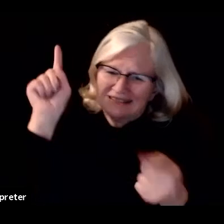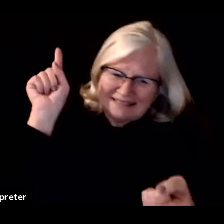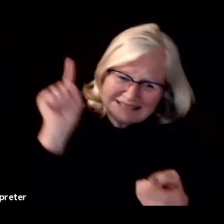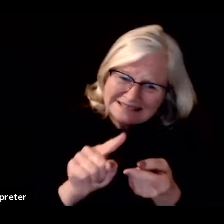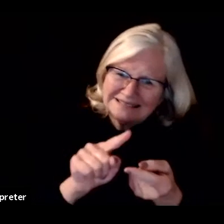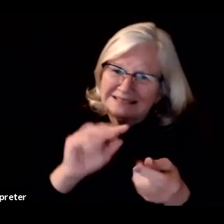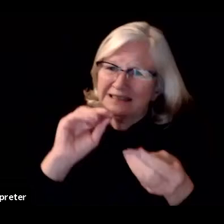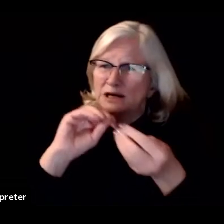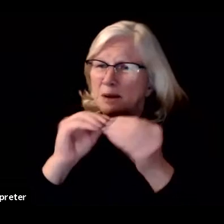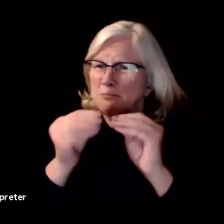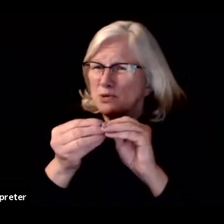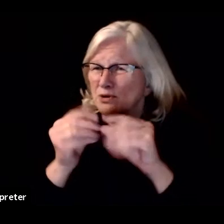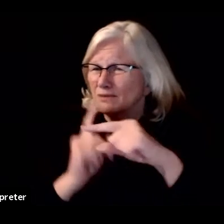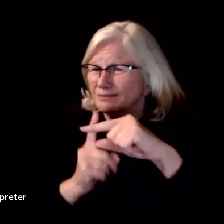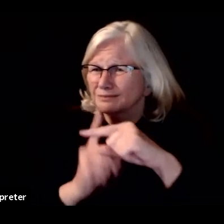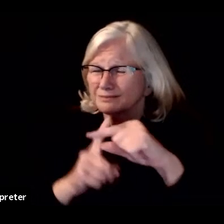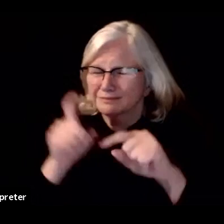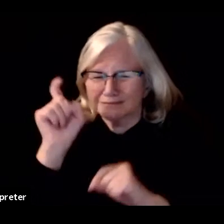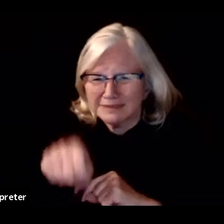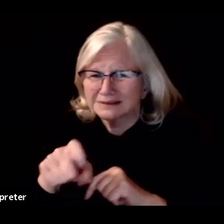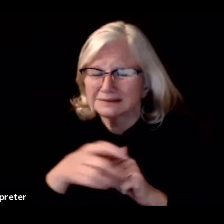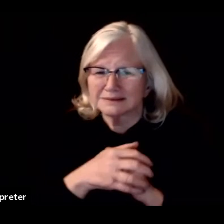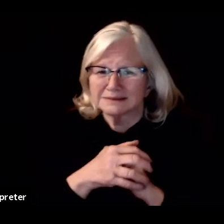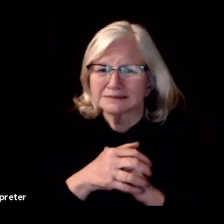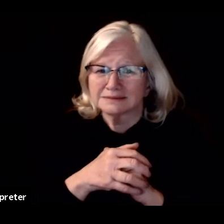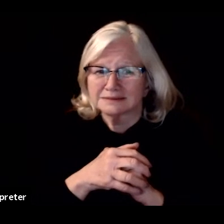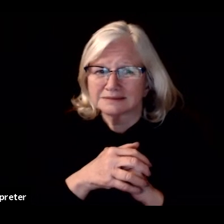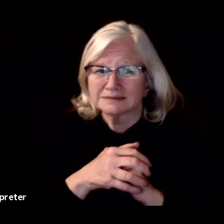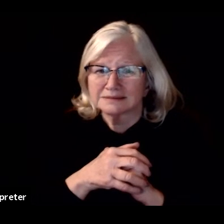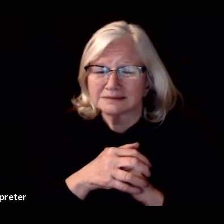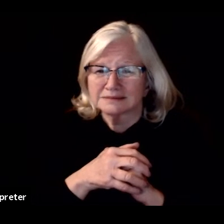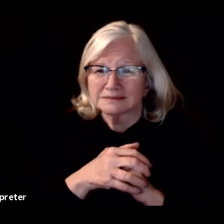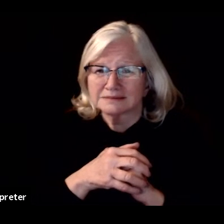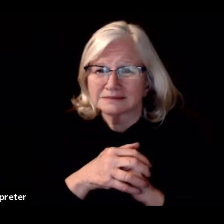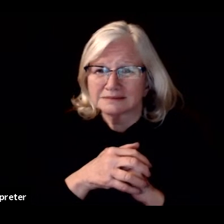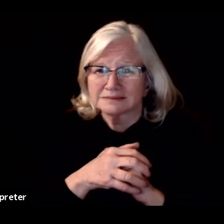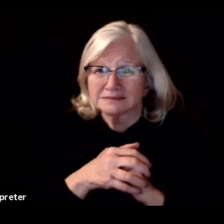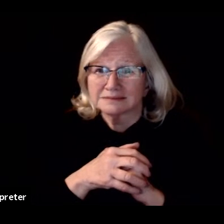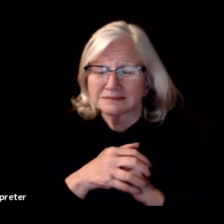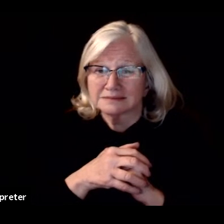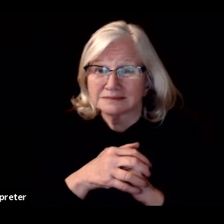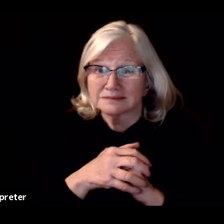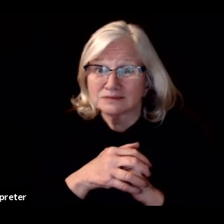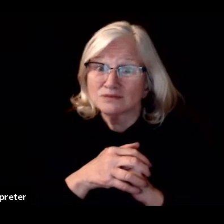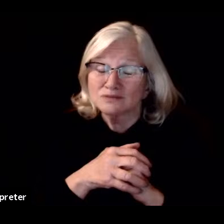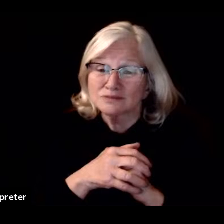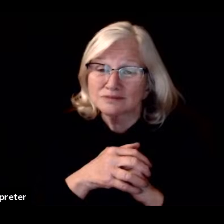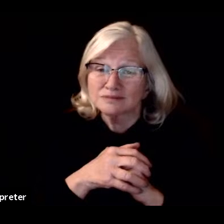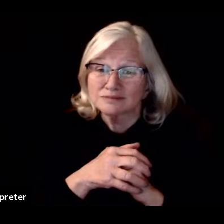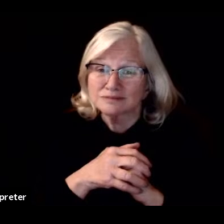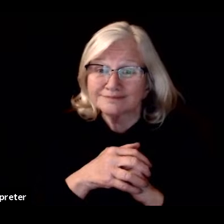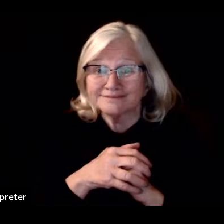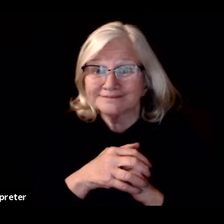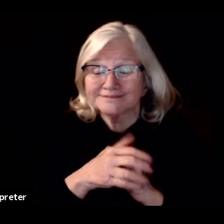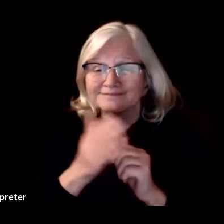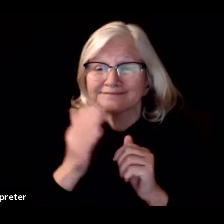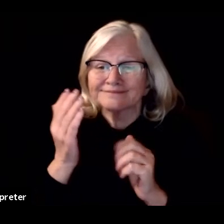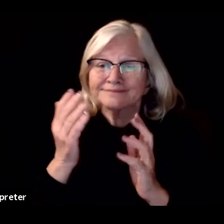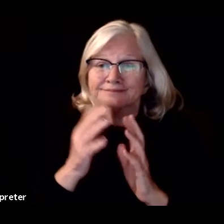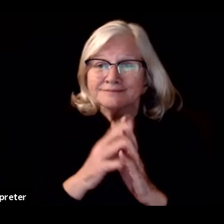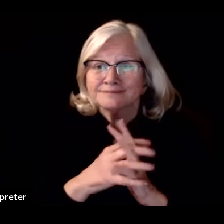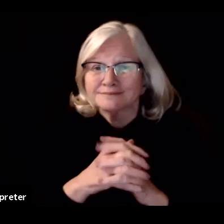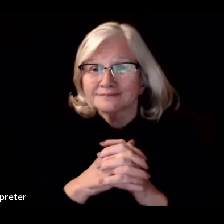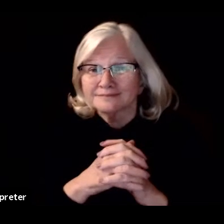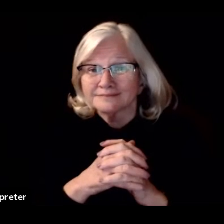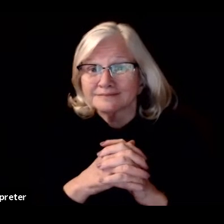They historically run really pretty tight, if you will, or pretty lean in terms of not carrying a lot of excess capacity